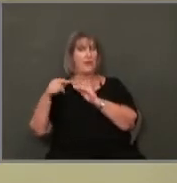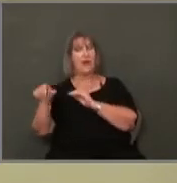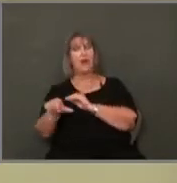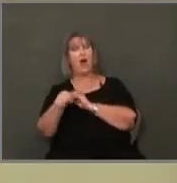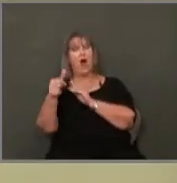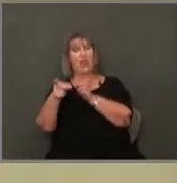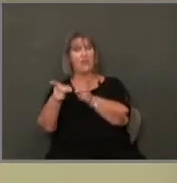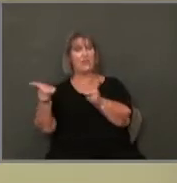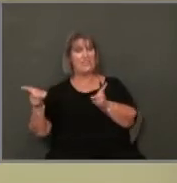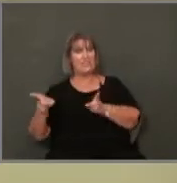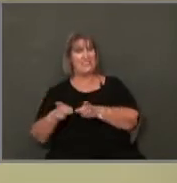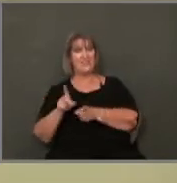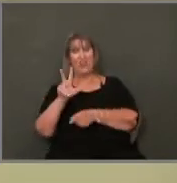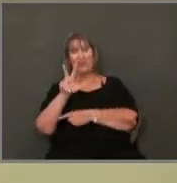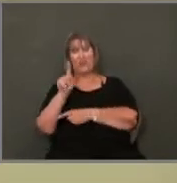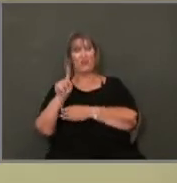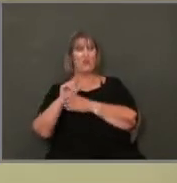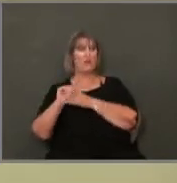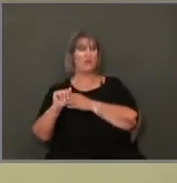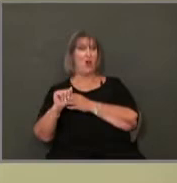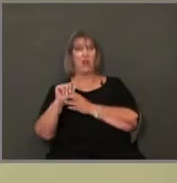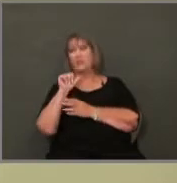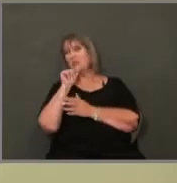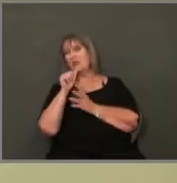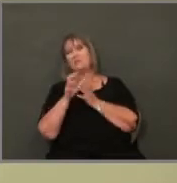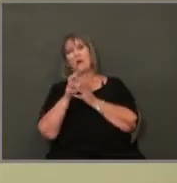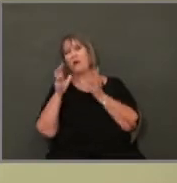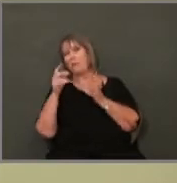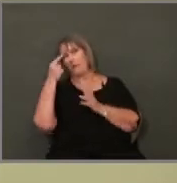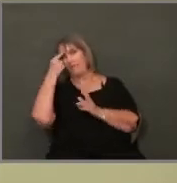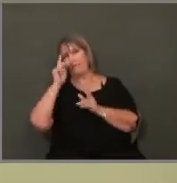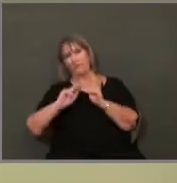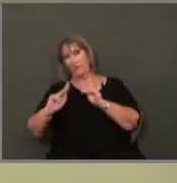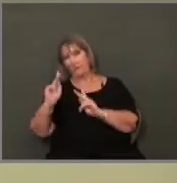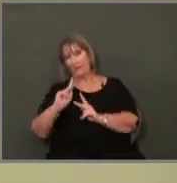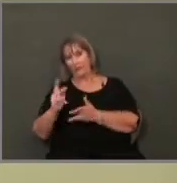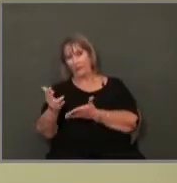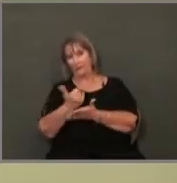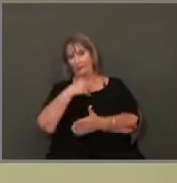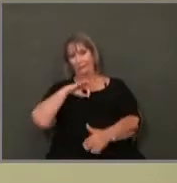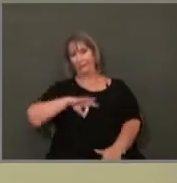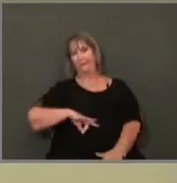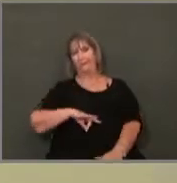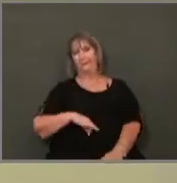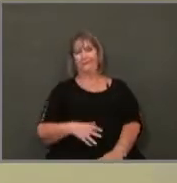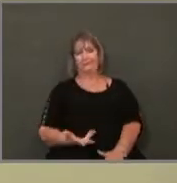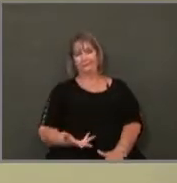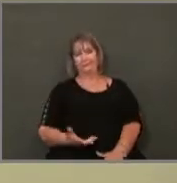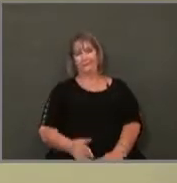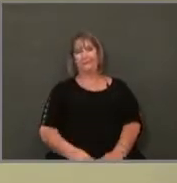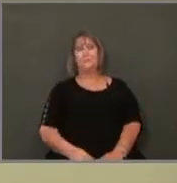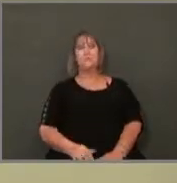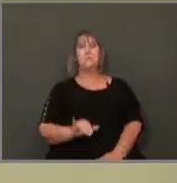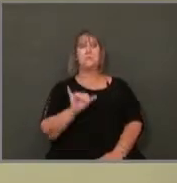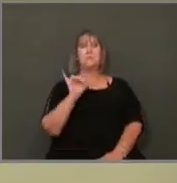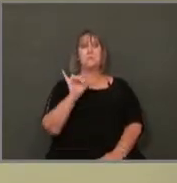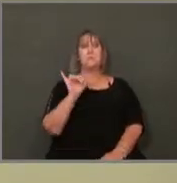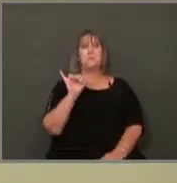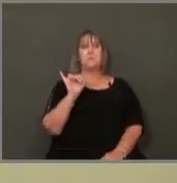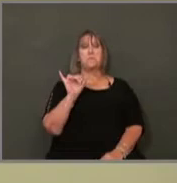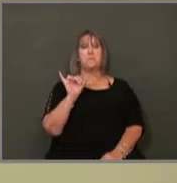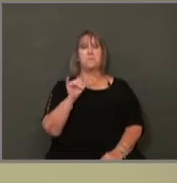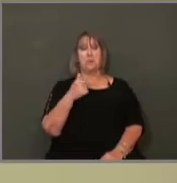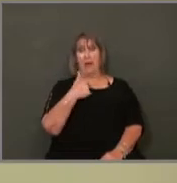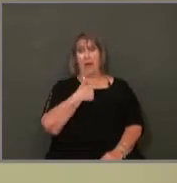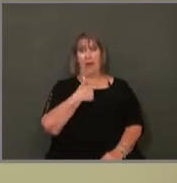saying $31 is not much money for me, my constituency. Yeah. So I'm basing that. I